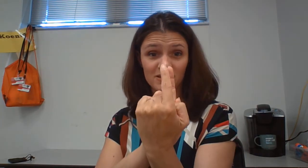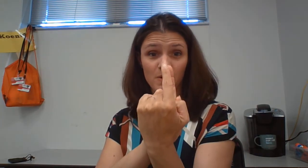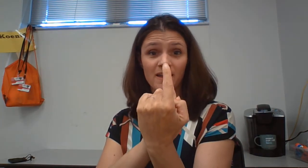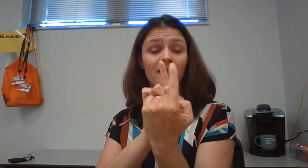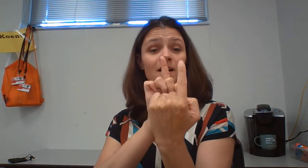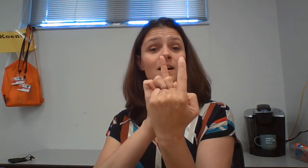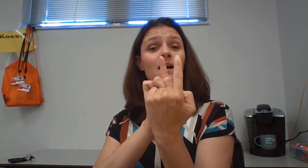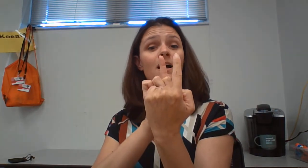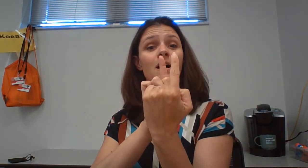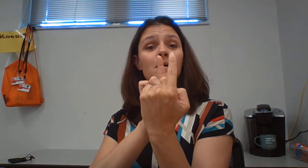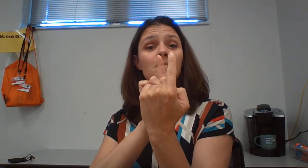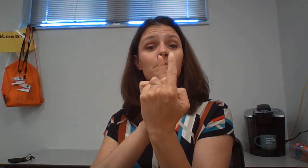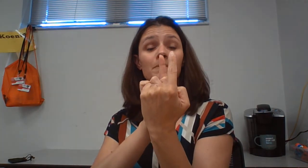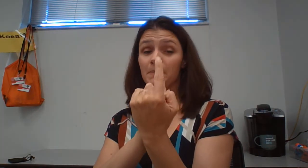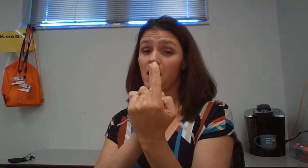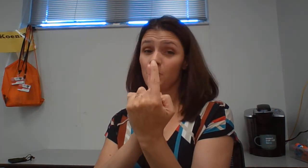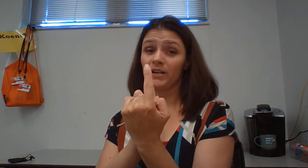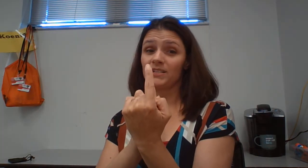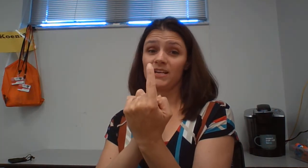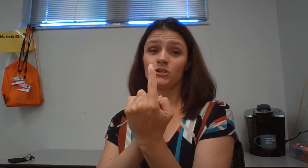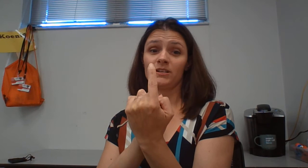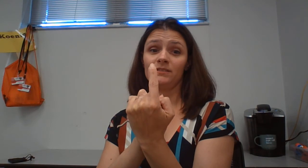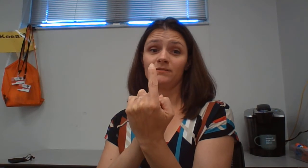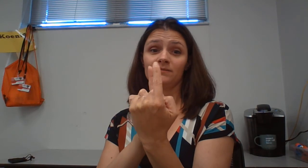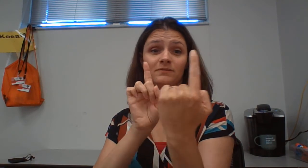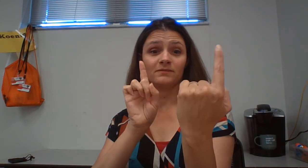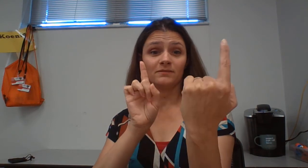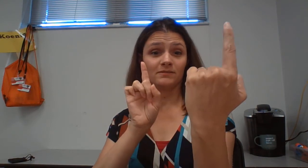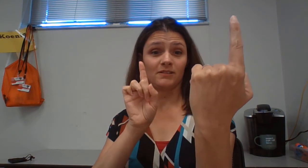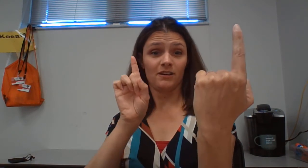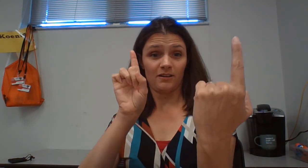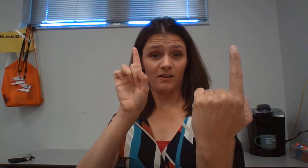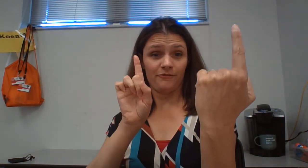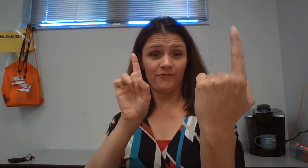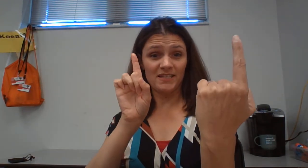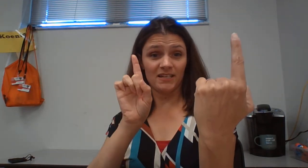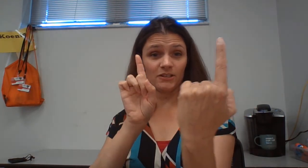way. But my palm orientation of facing